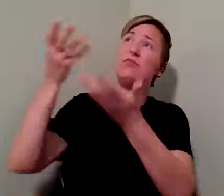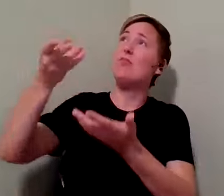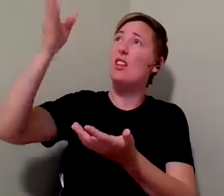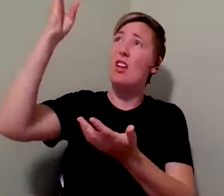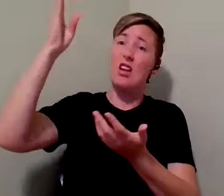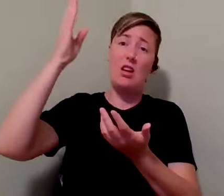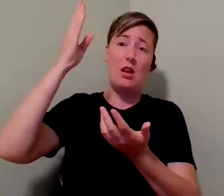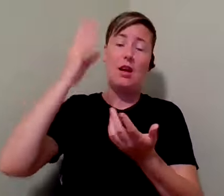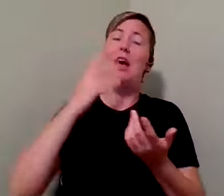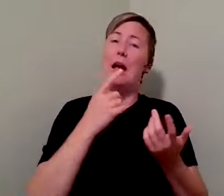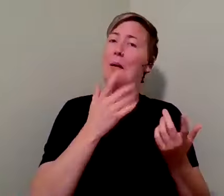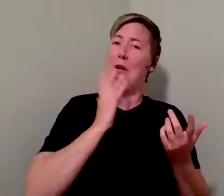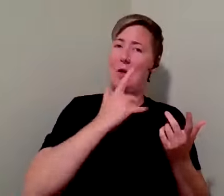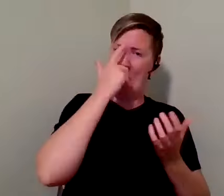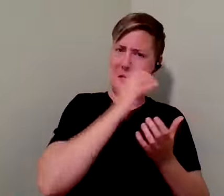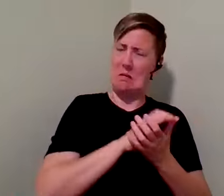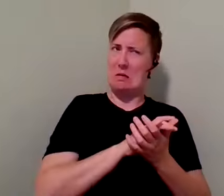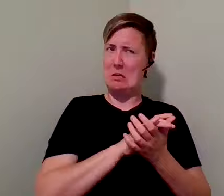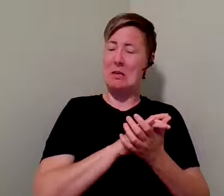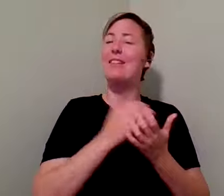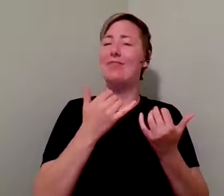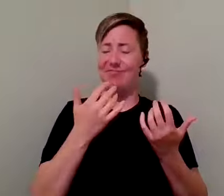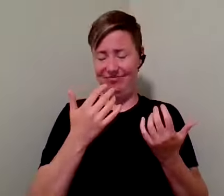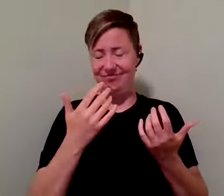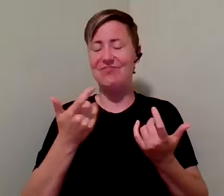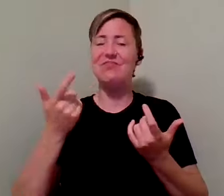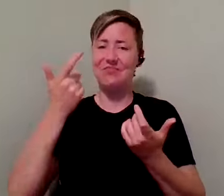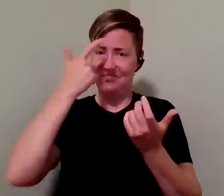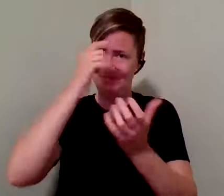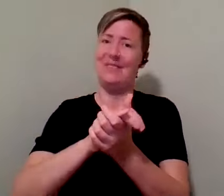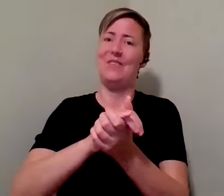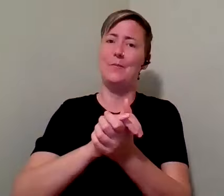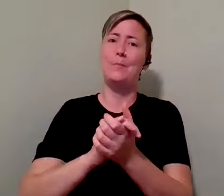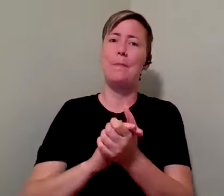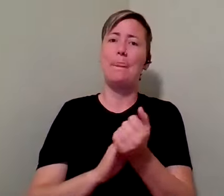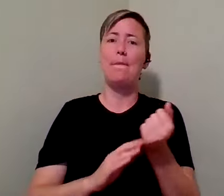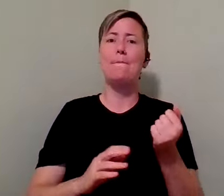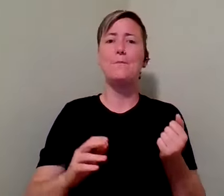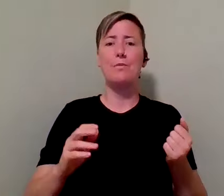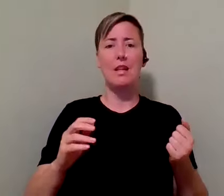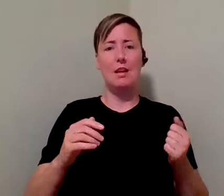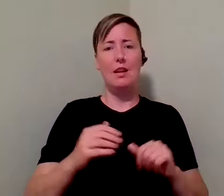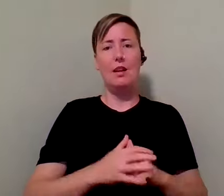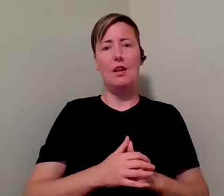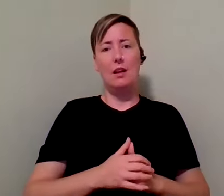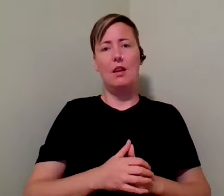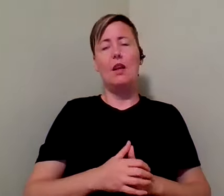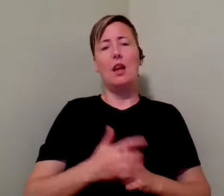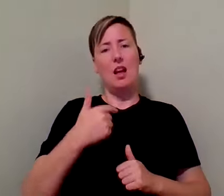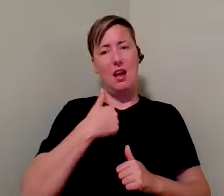to believe. And today I call myself a USB, a universal spiritual believer, because I can plug into